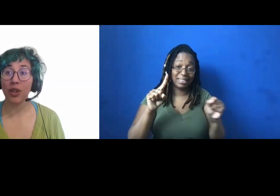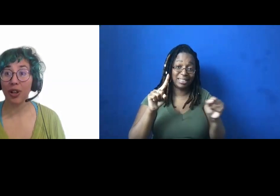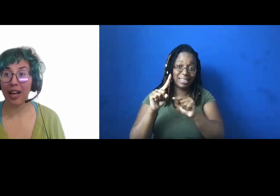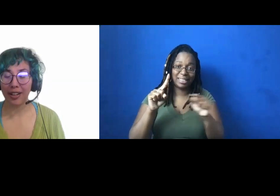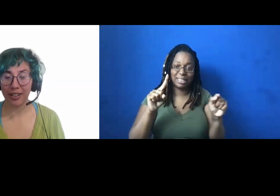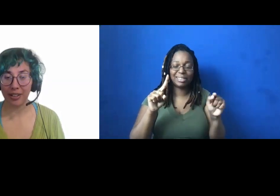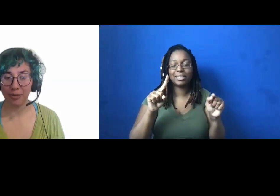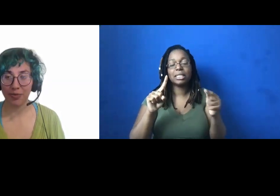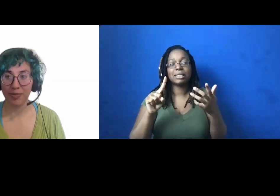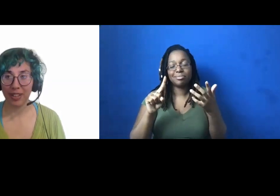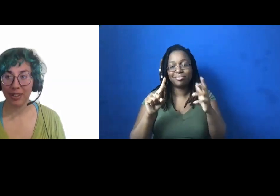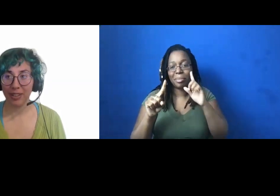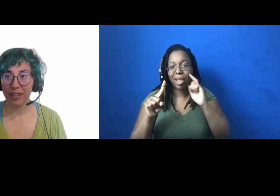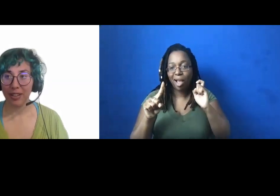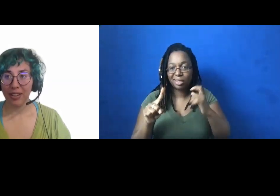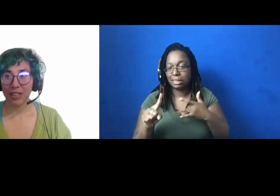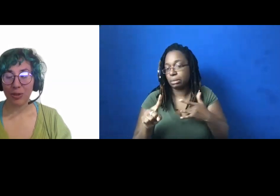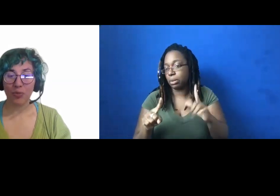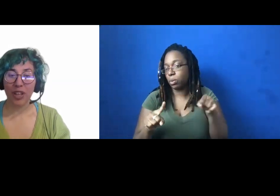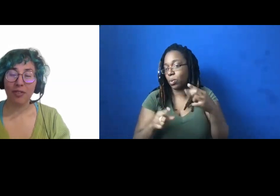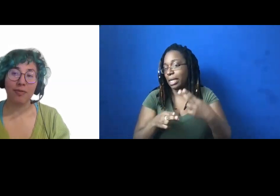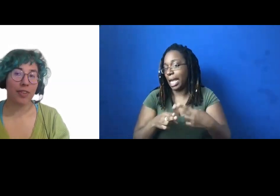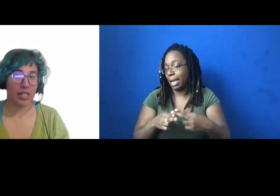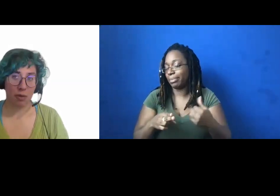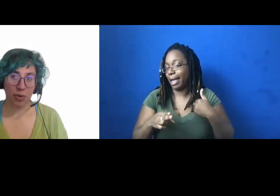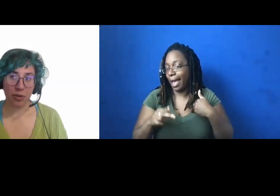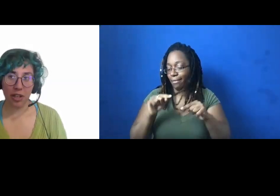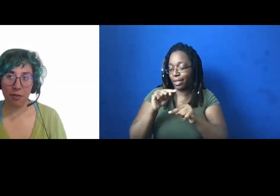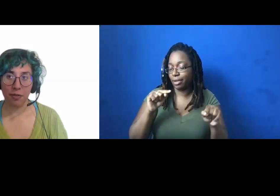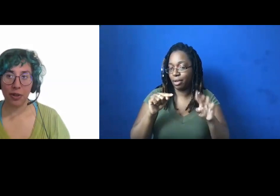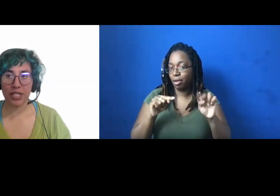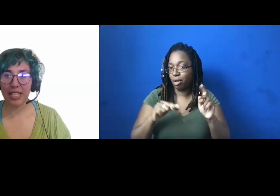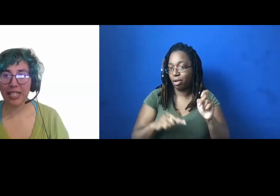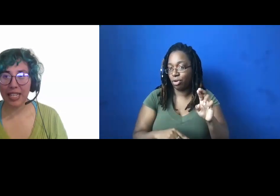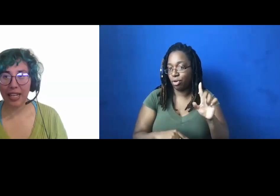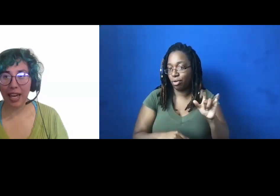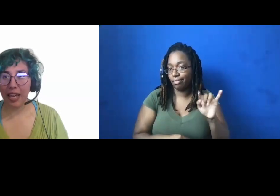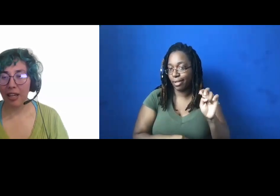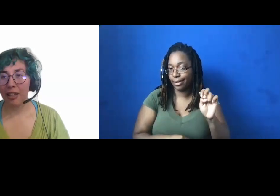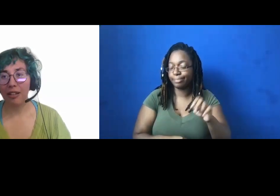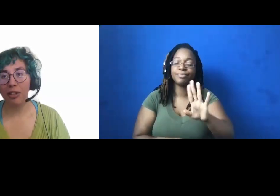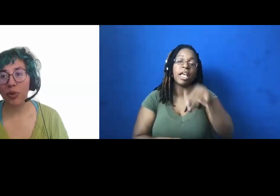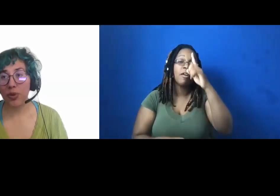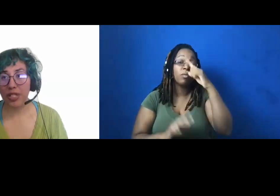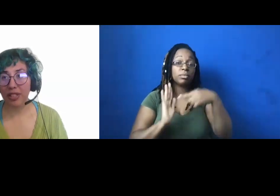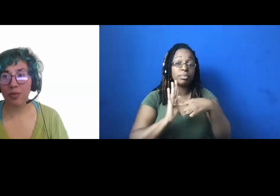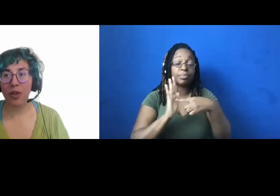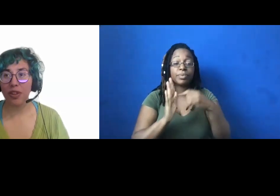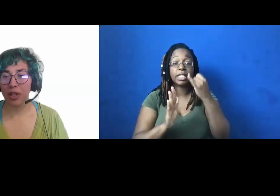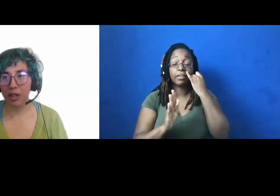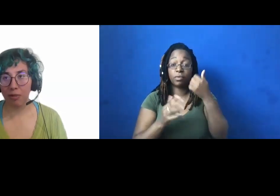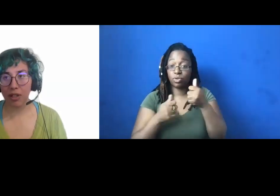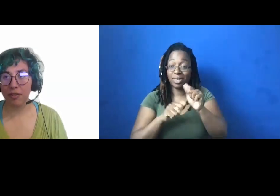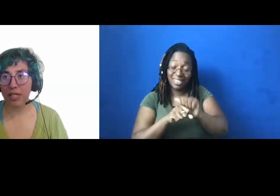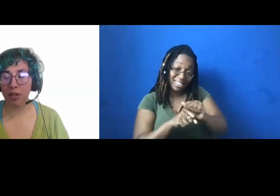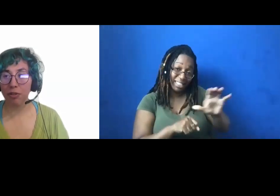is underlined. So for example, if you're sending emojis with